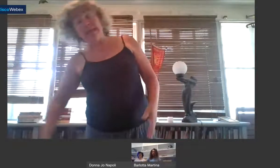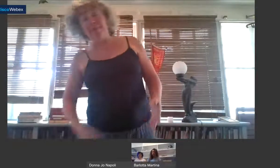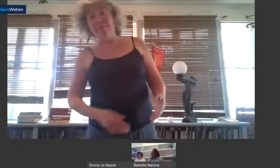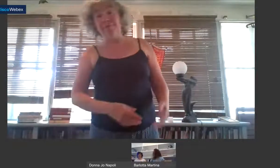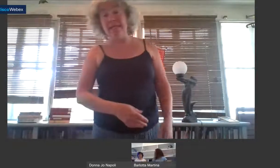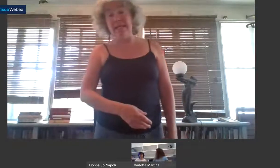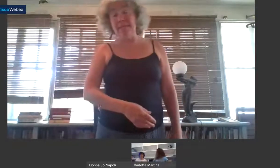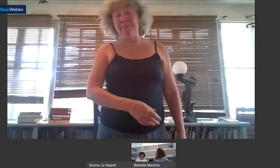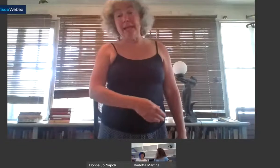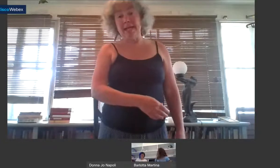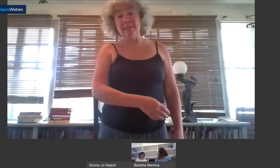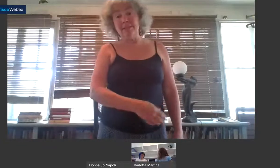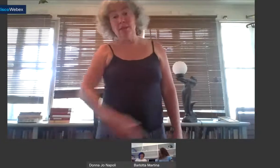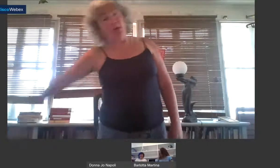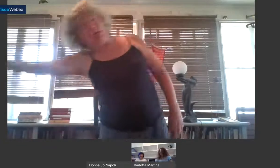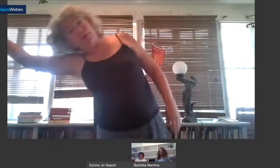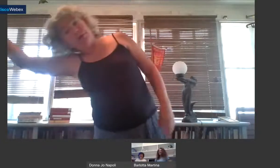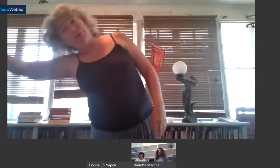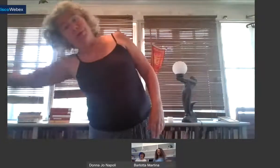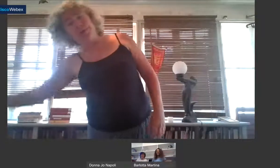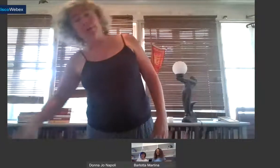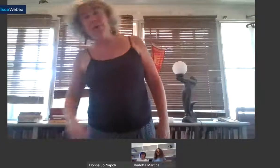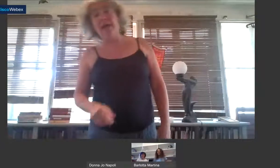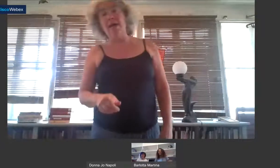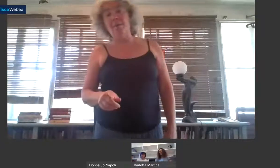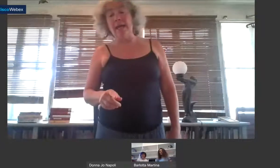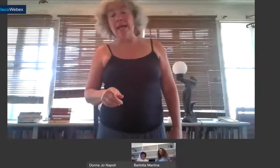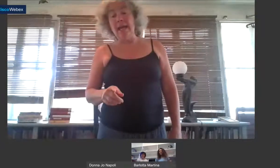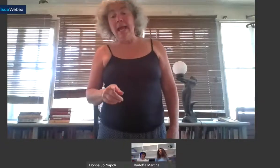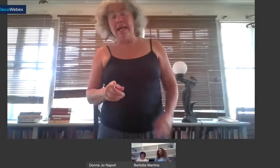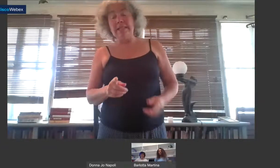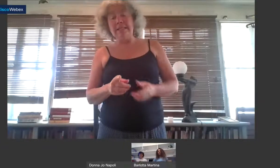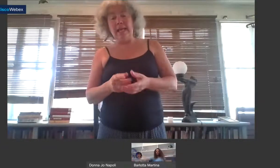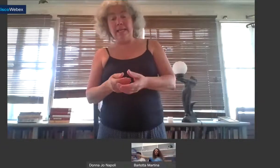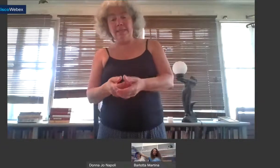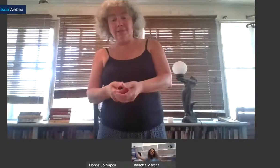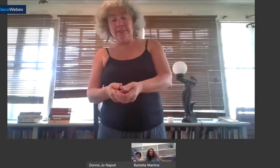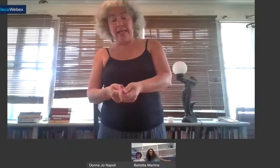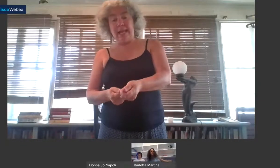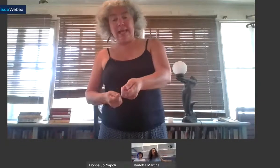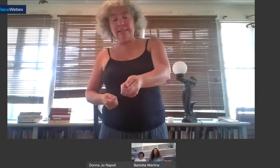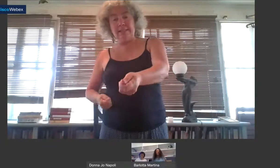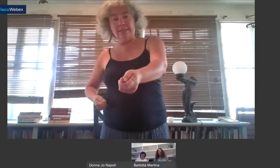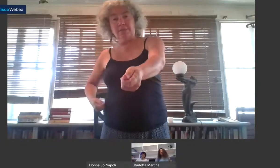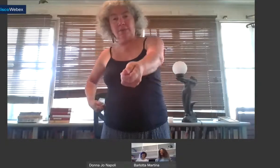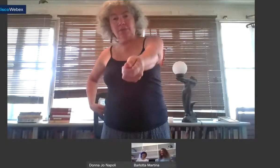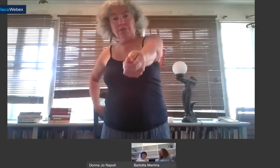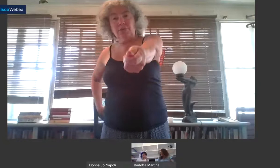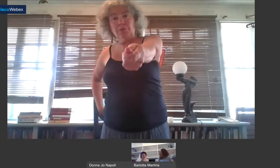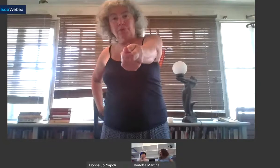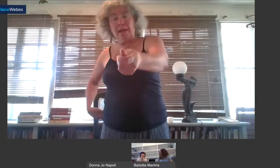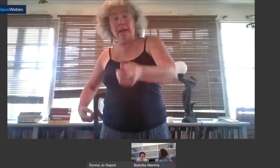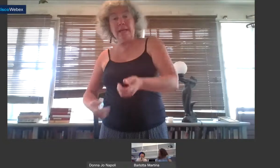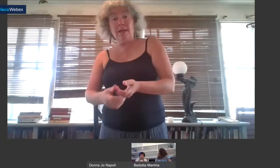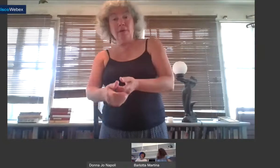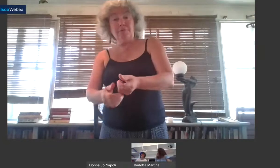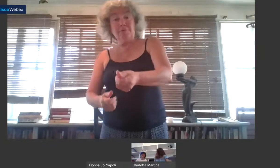your feet in place. You'll start to go that way. And it's like there's an axis going through your body front